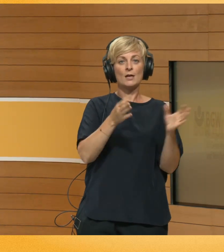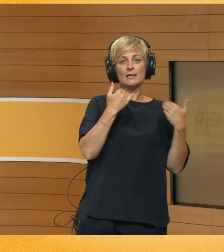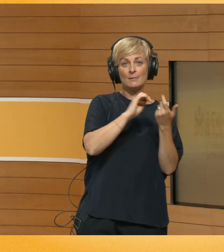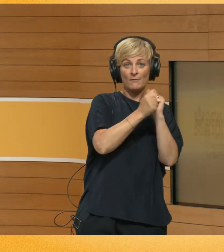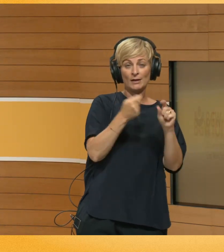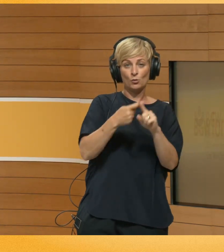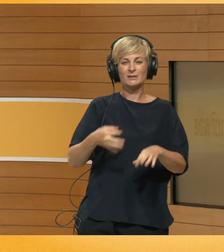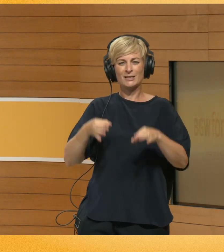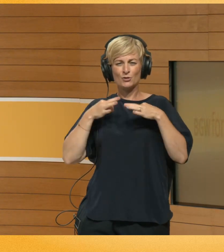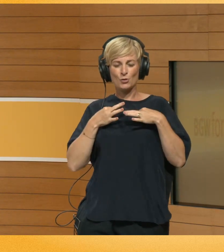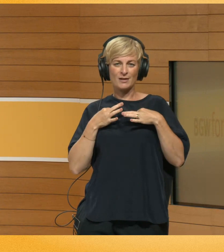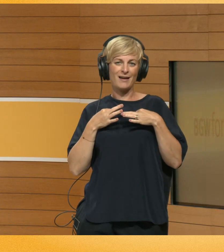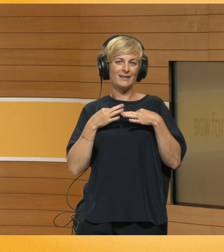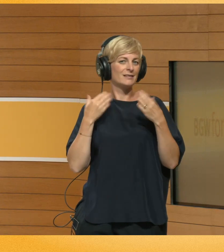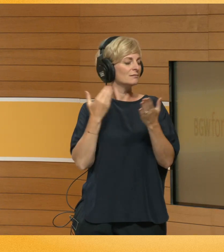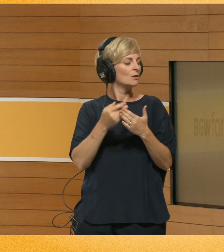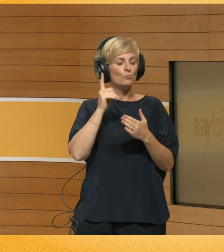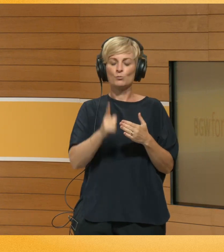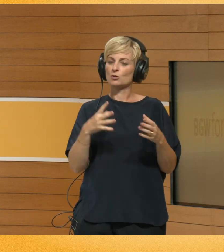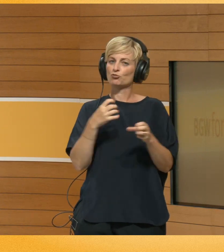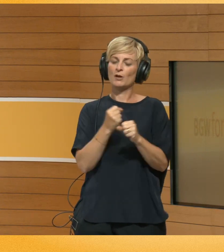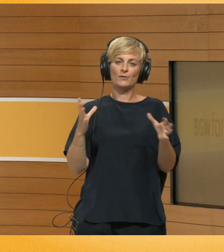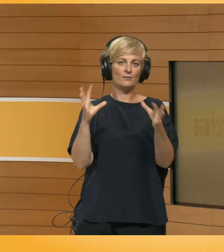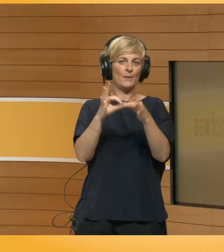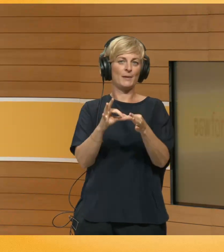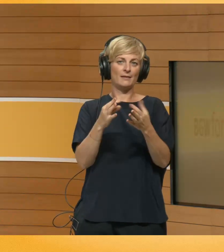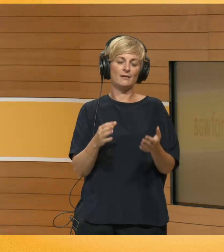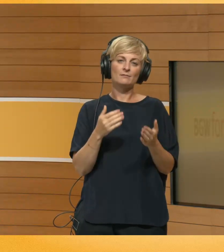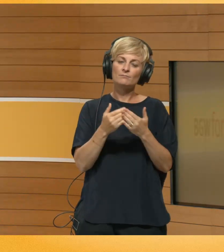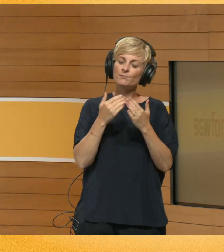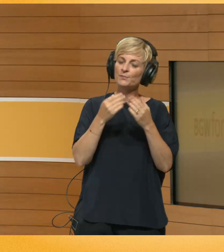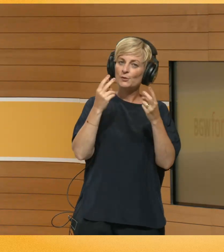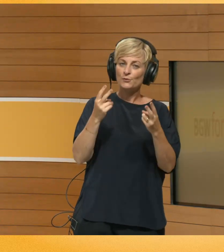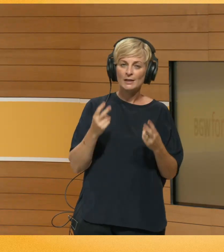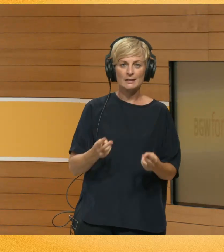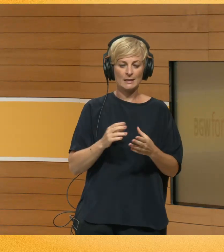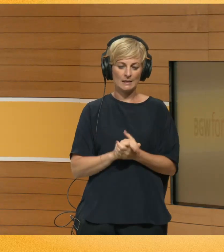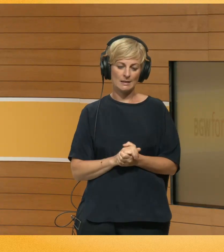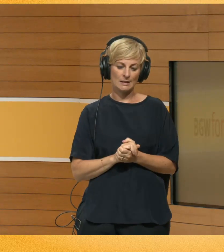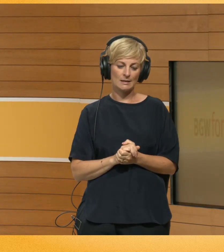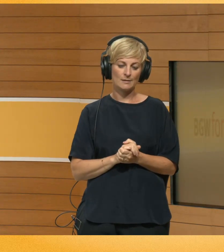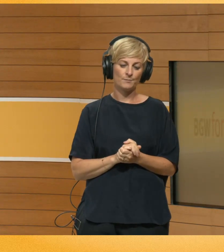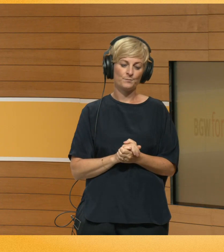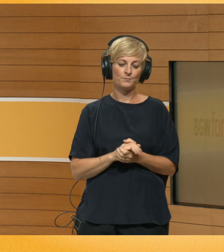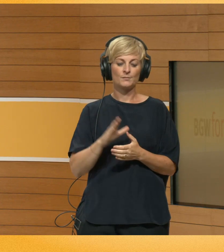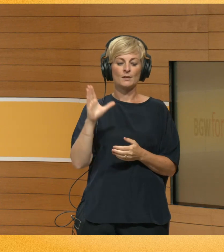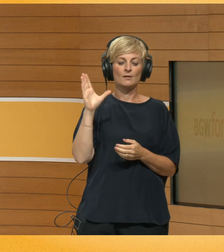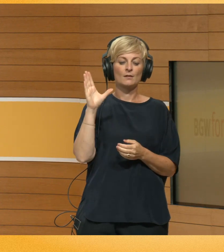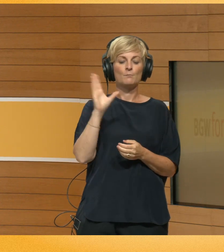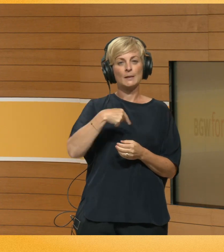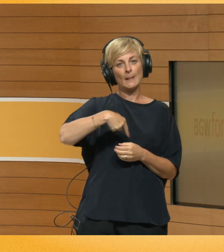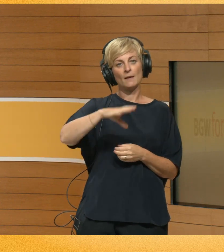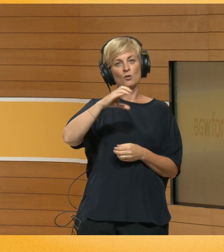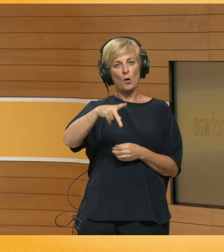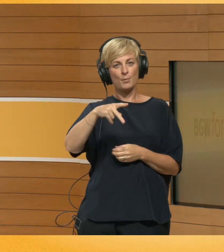make this link. It's very important with COP28 coming up that we make this link and we make the business case, while all this investment is flowing